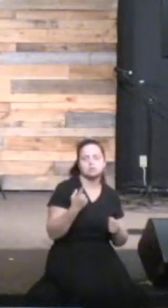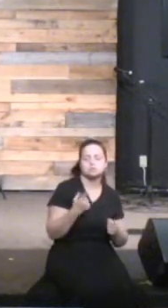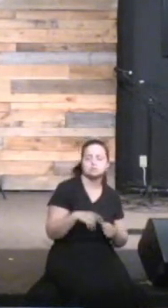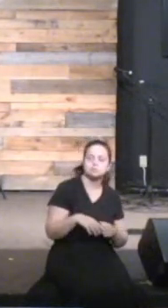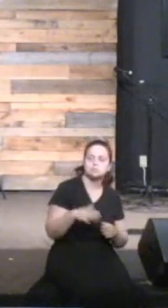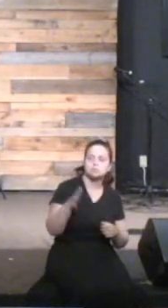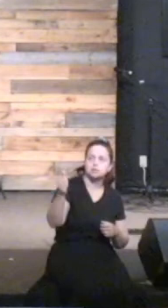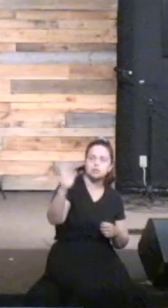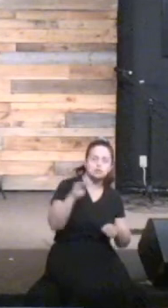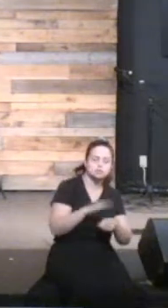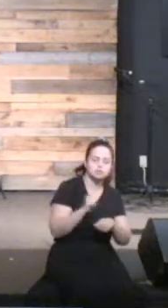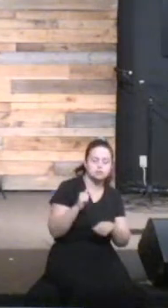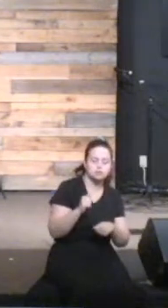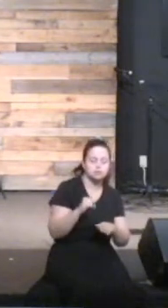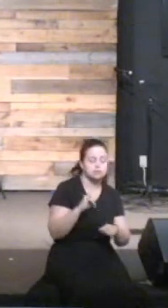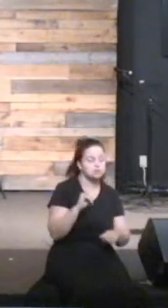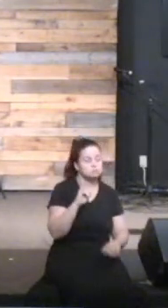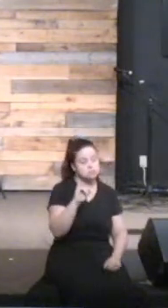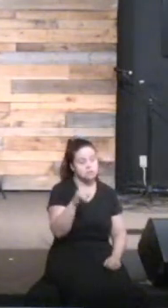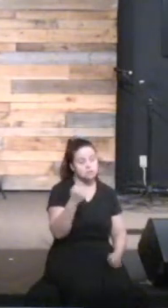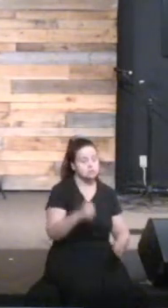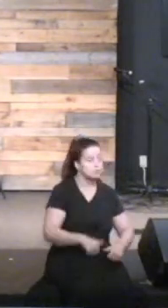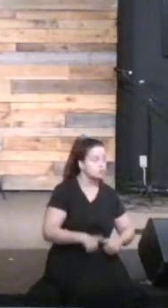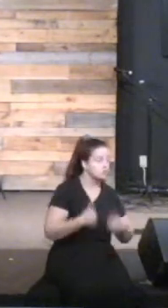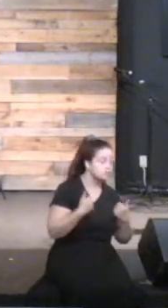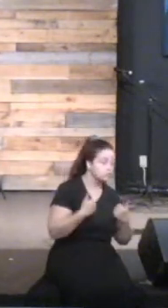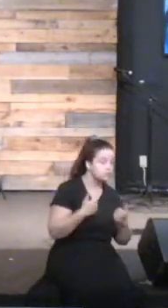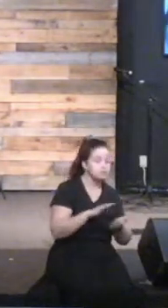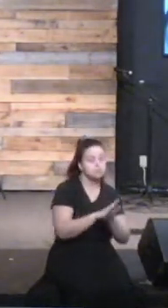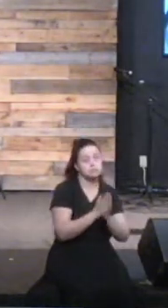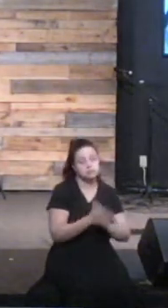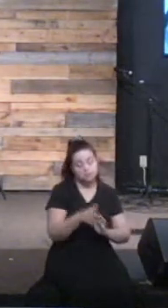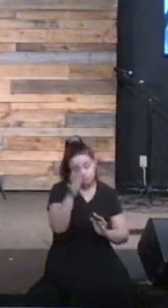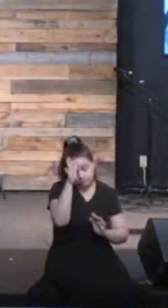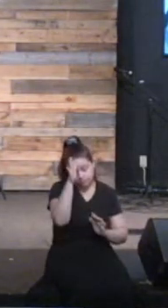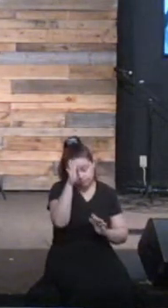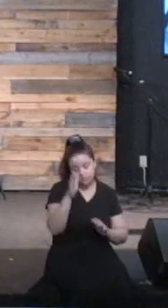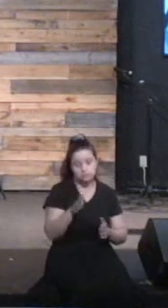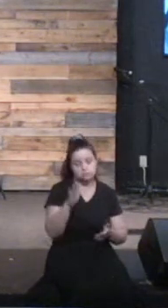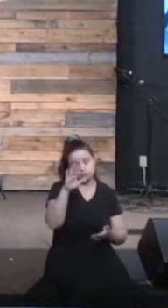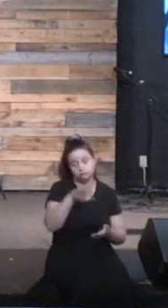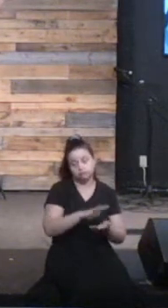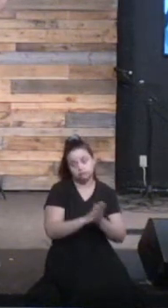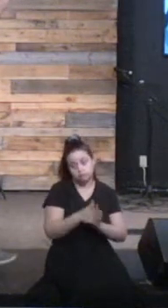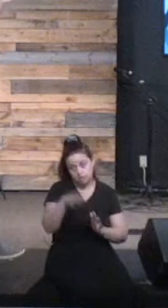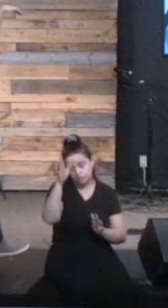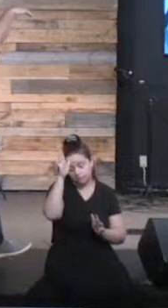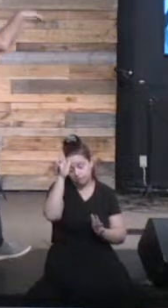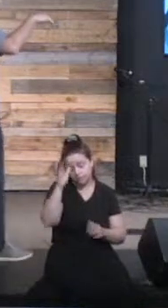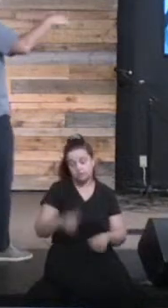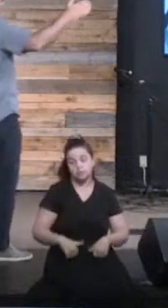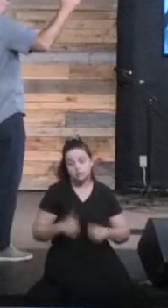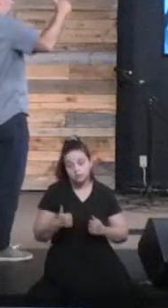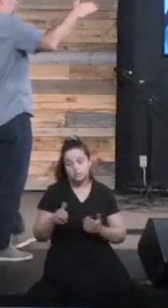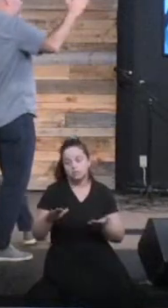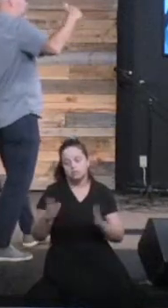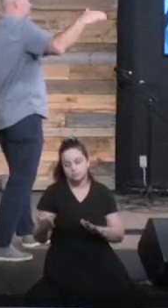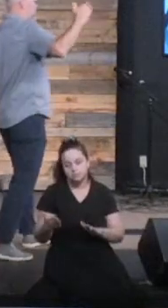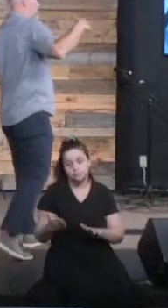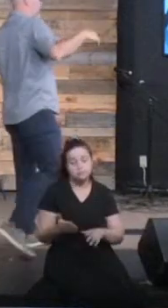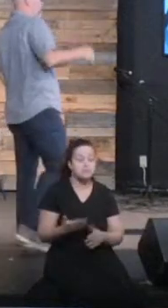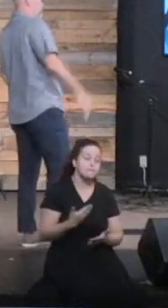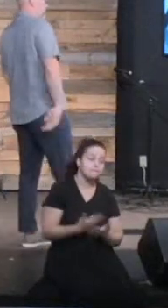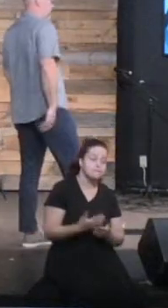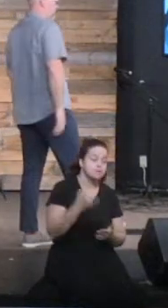lived he became the father he became the father he lived Jared lived and he died in fact if you go through chapter five that's how